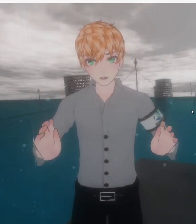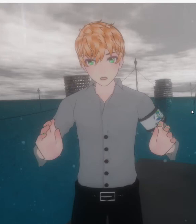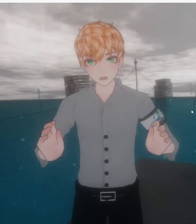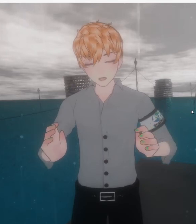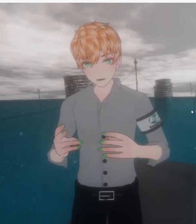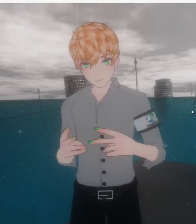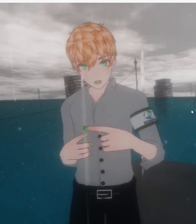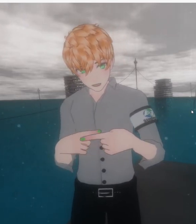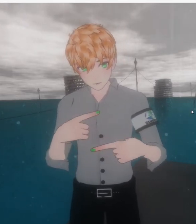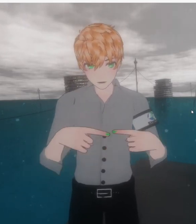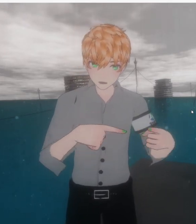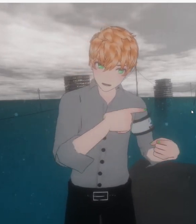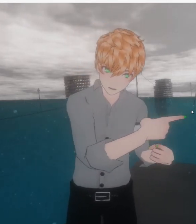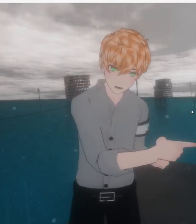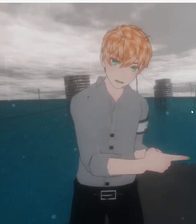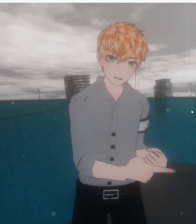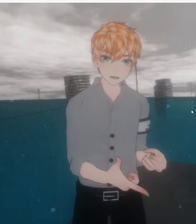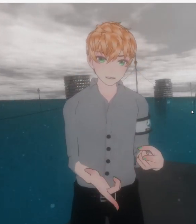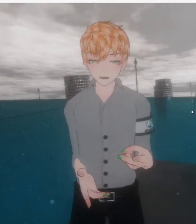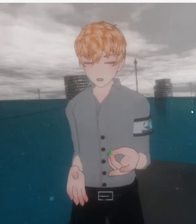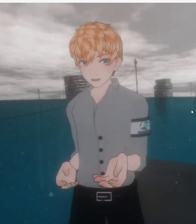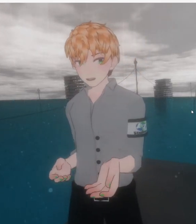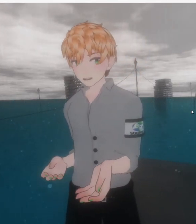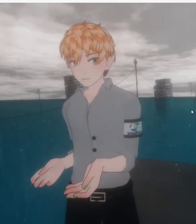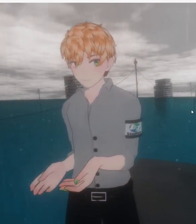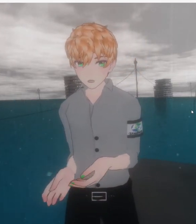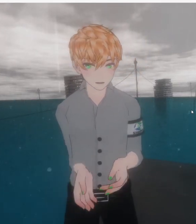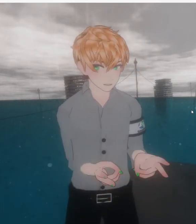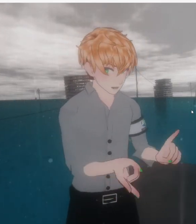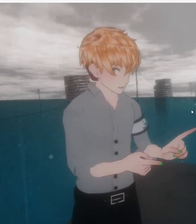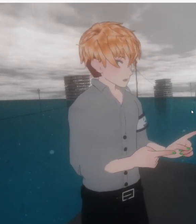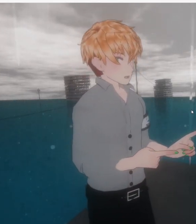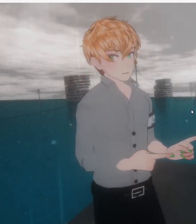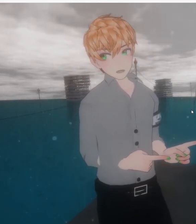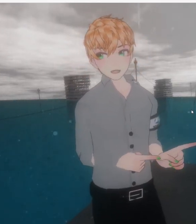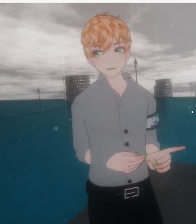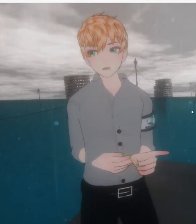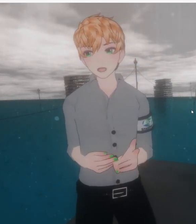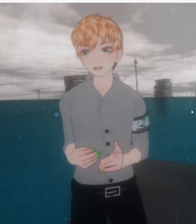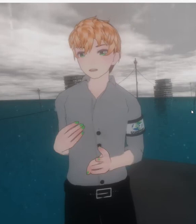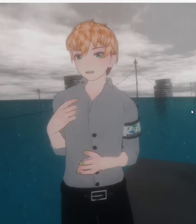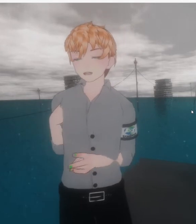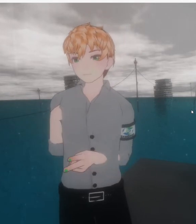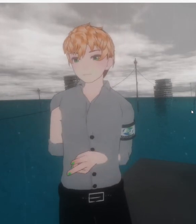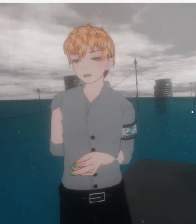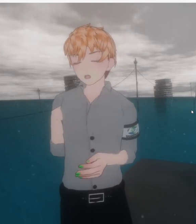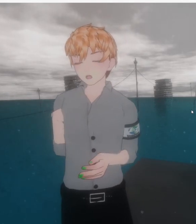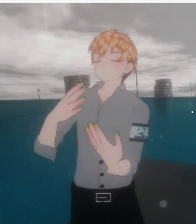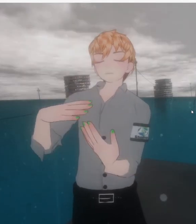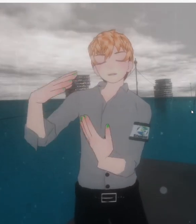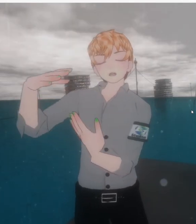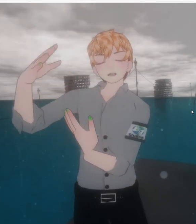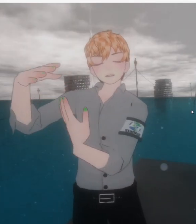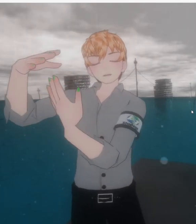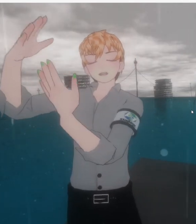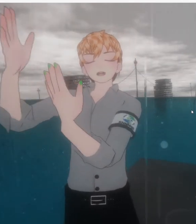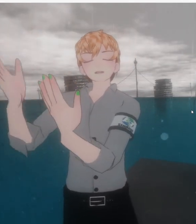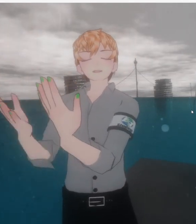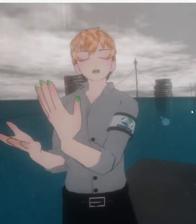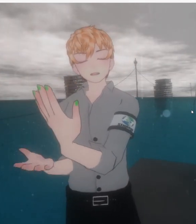resolved when I move on to my next living situation, which should be much quieter, though it's going to bring up its own set